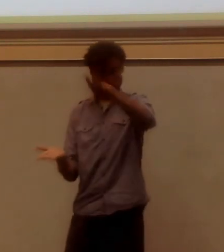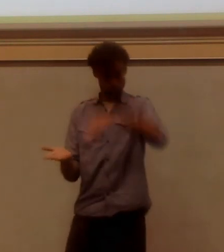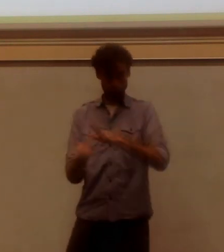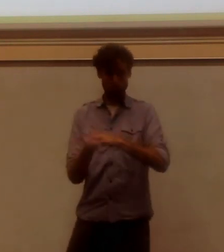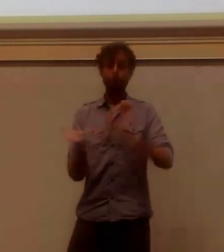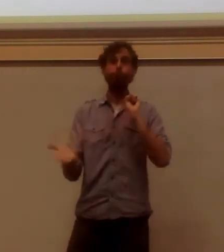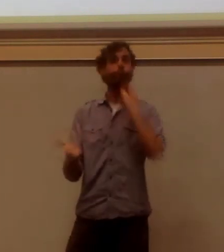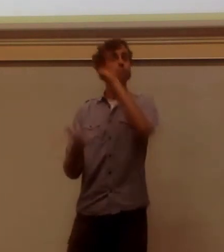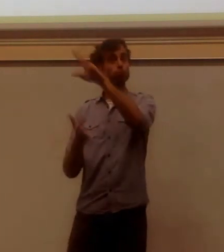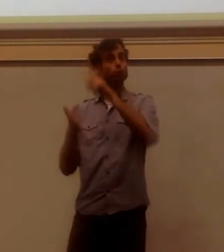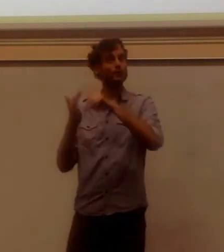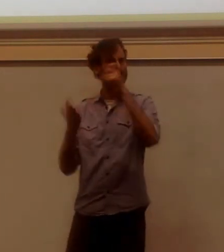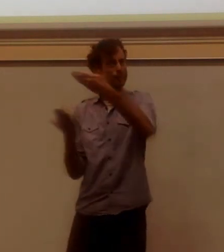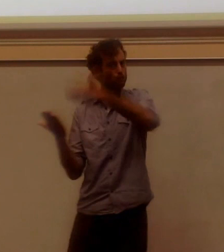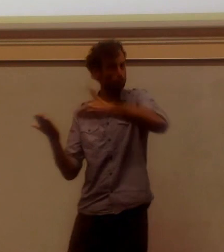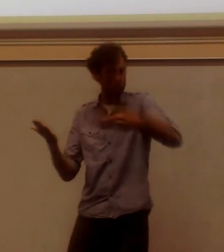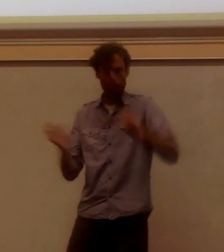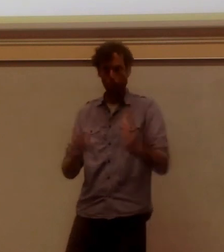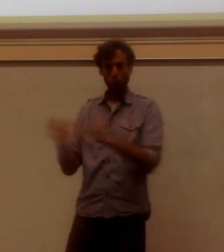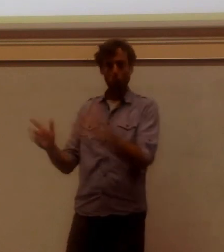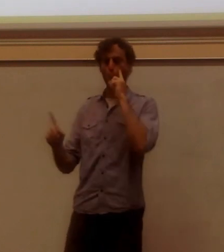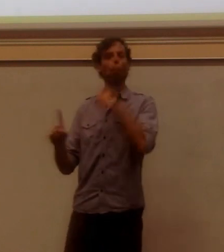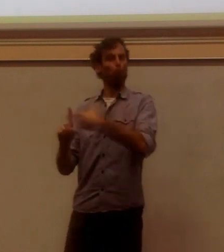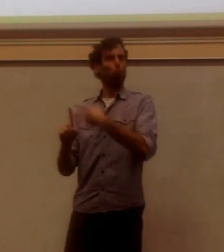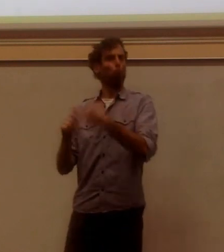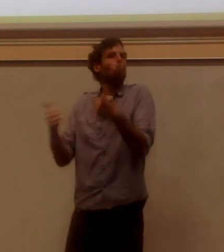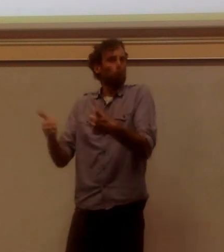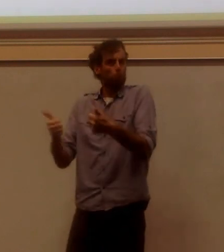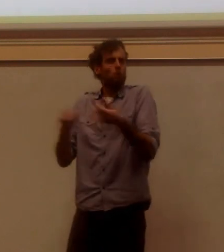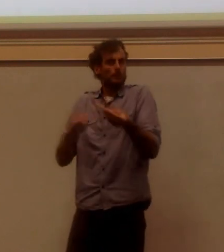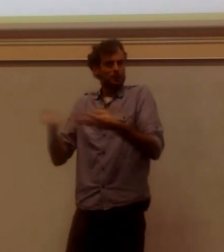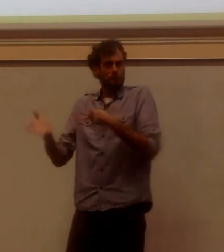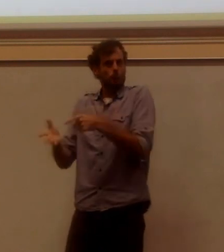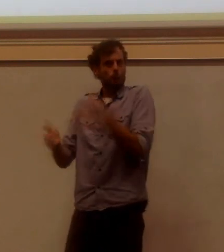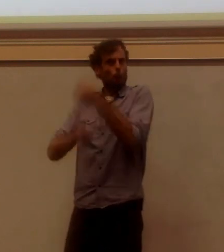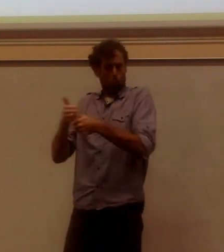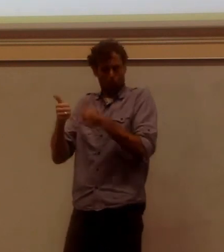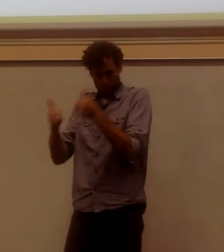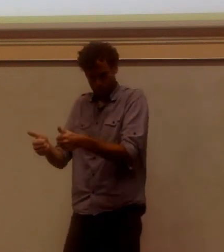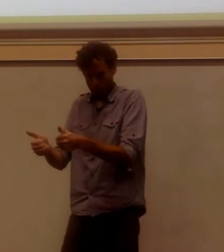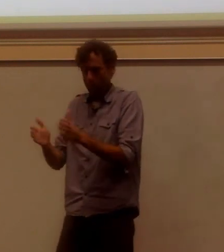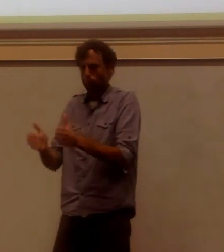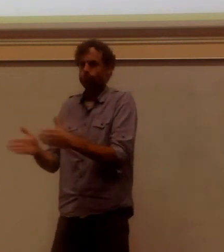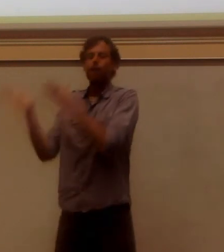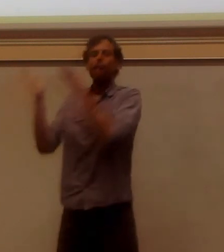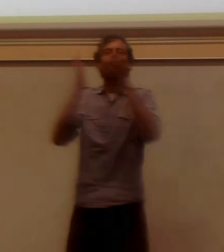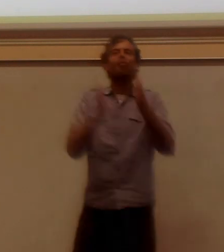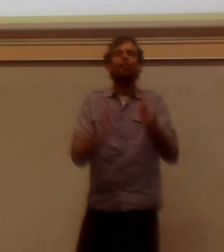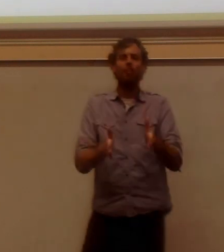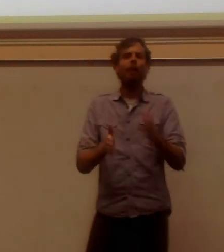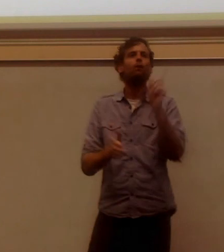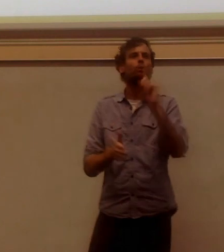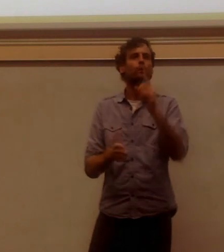So after the preliminary surveys, we produced a report for the European Commission about what we had found and the fact that